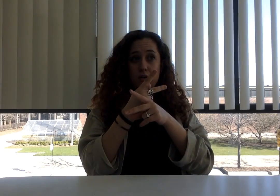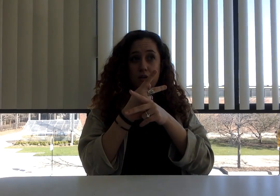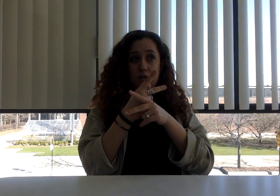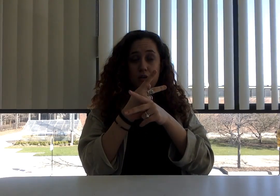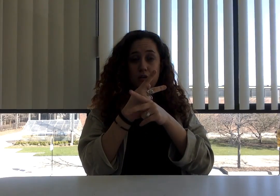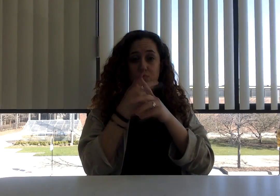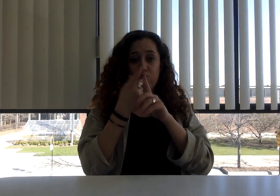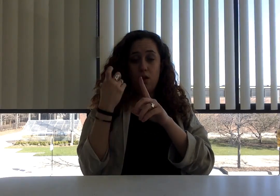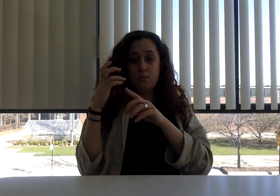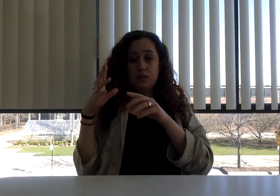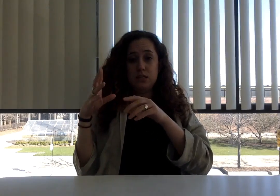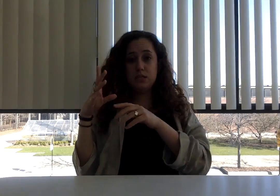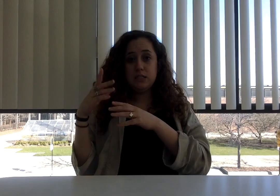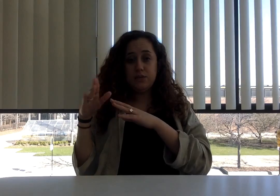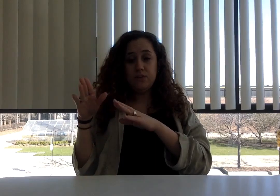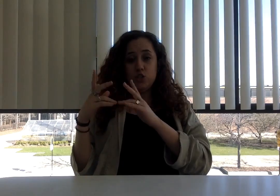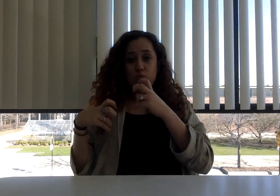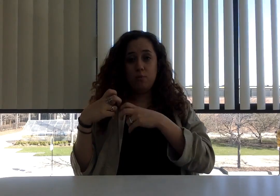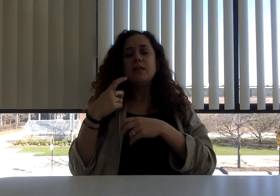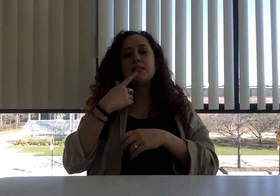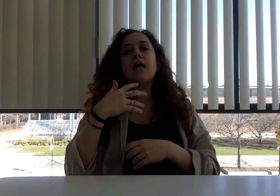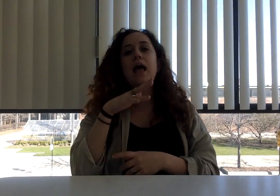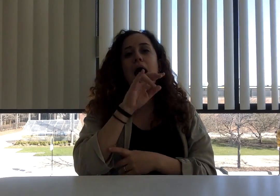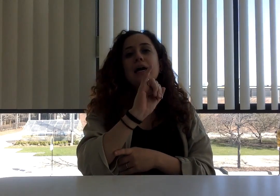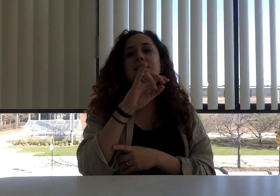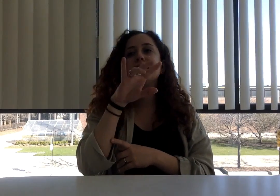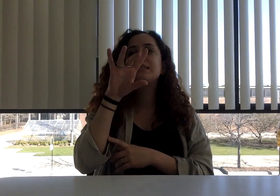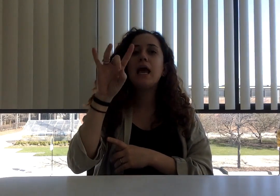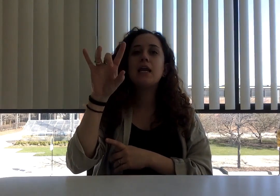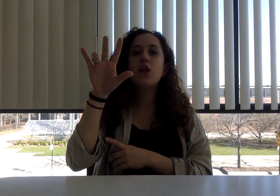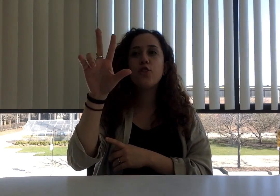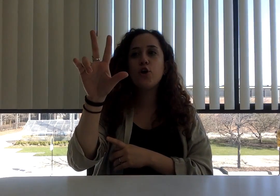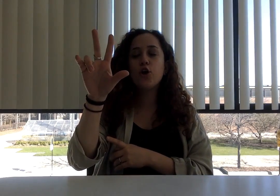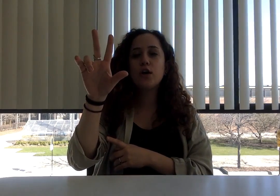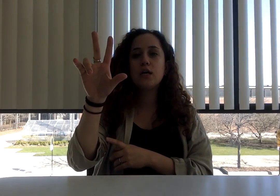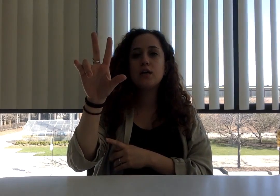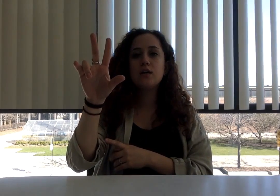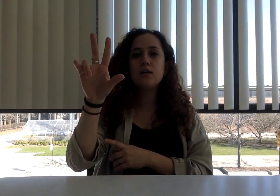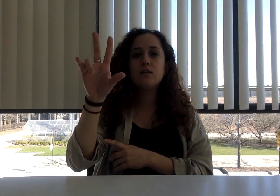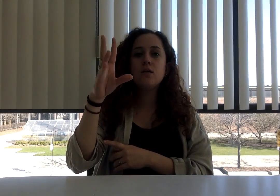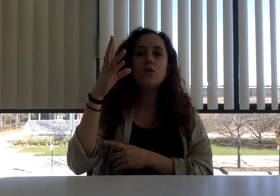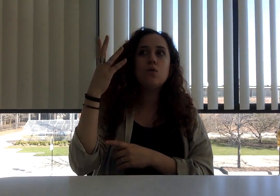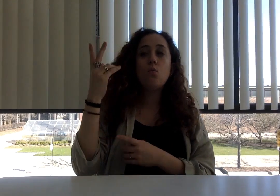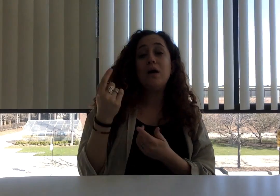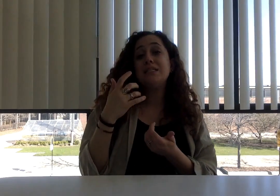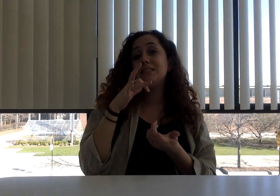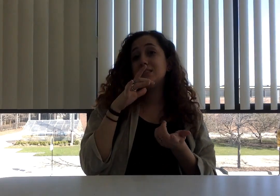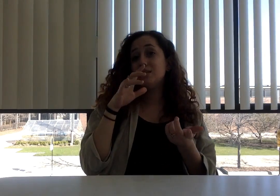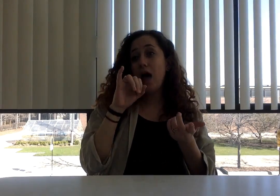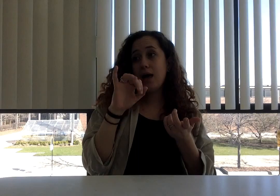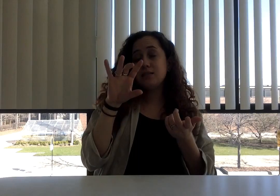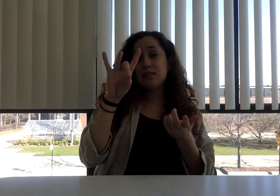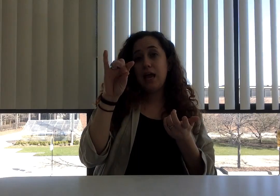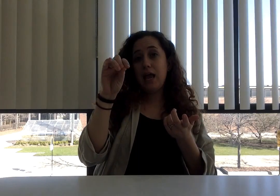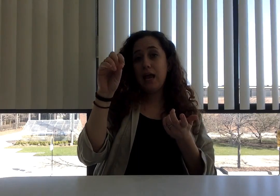I to the 83rd. What is I to the 80th? I to the 80th is divisible by 4, right? So I to the